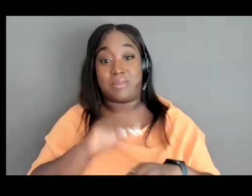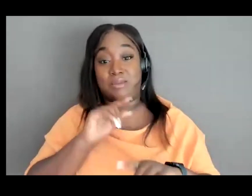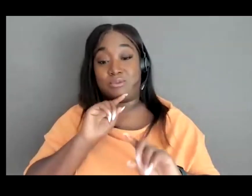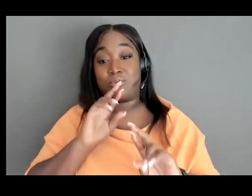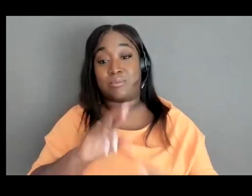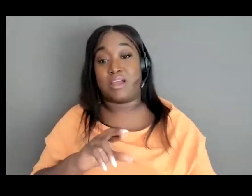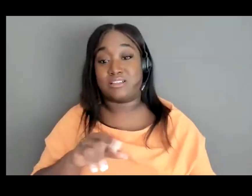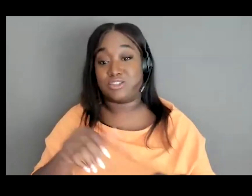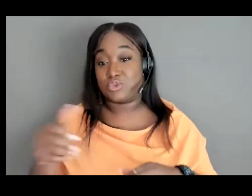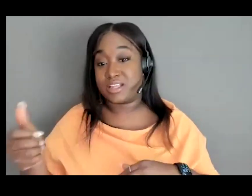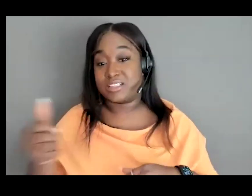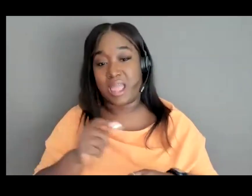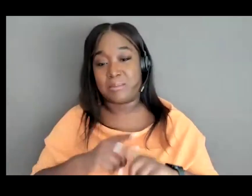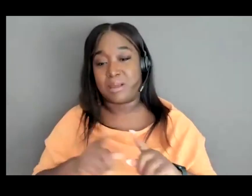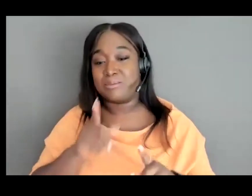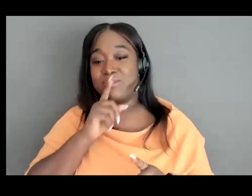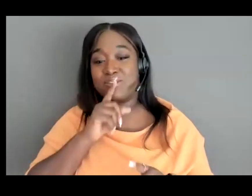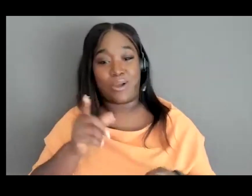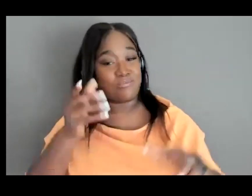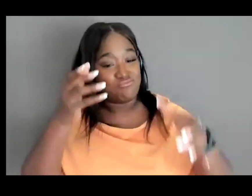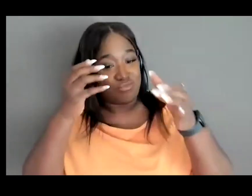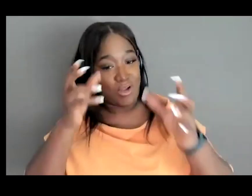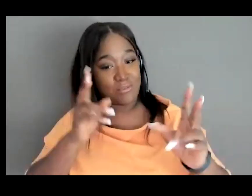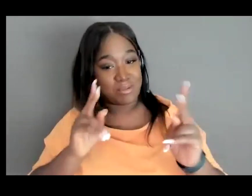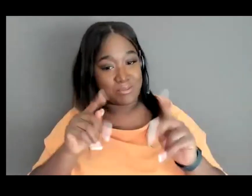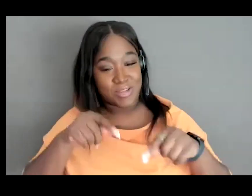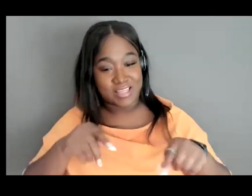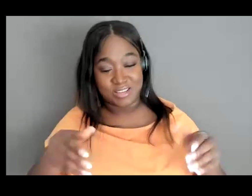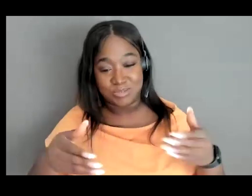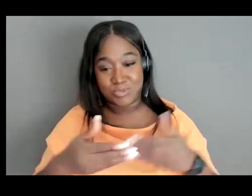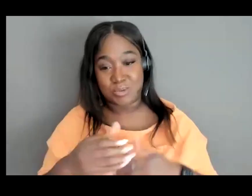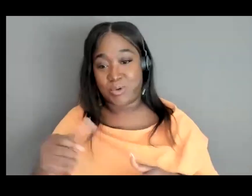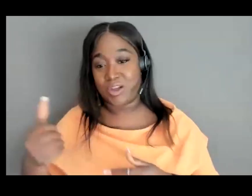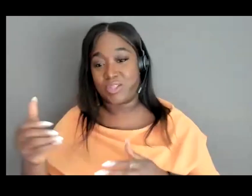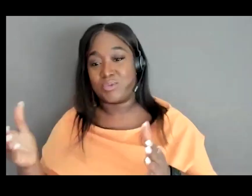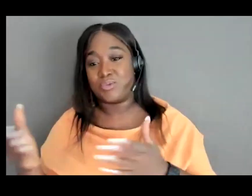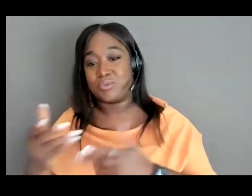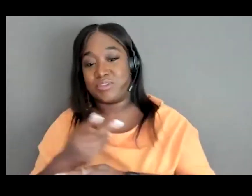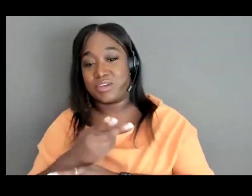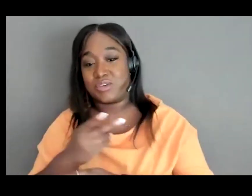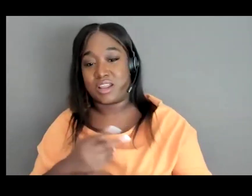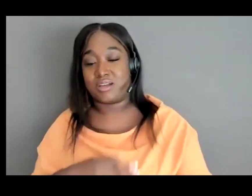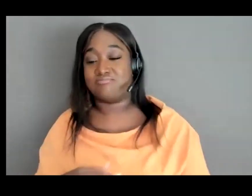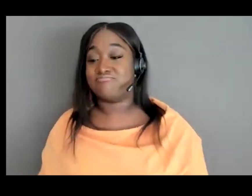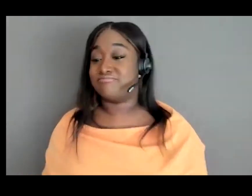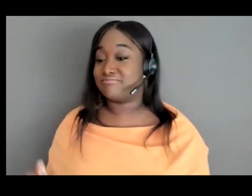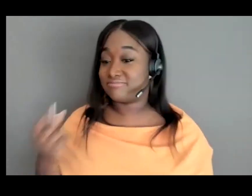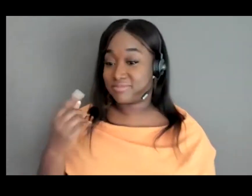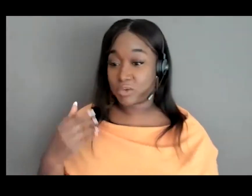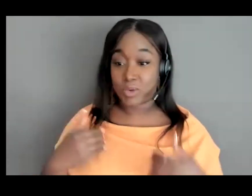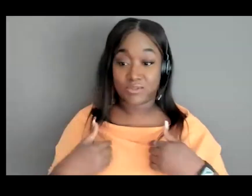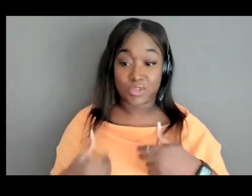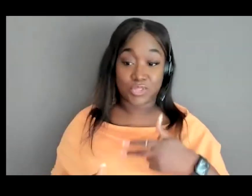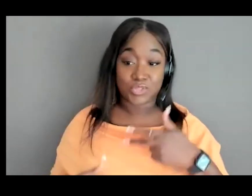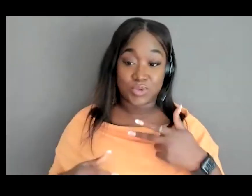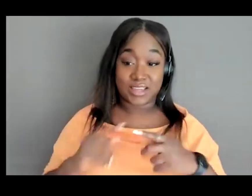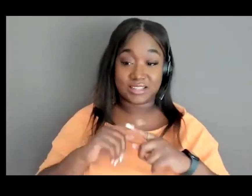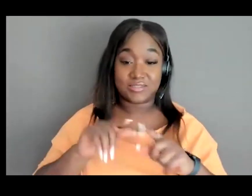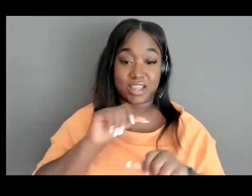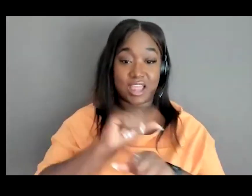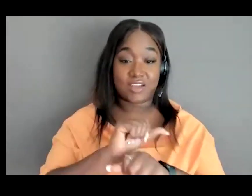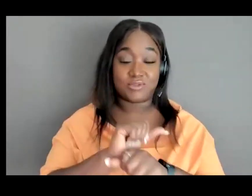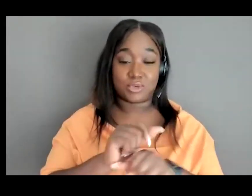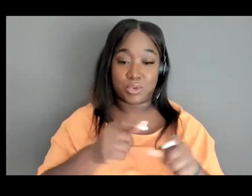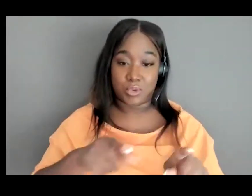transit, but I'm sure there are smart people in this room and other rooms figuring it out. We have 3 different efforts going on